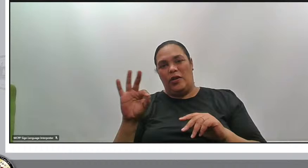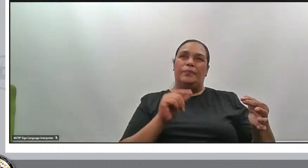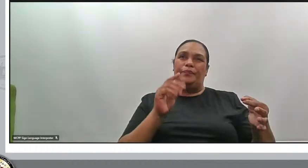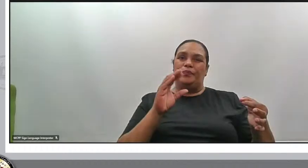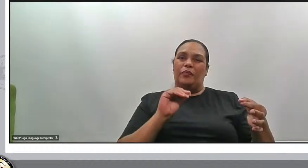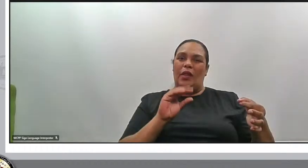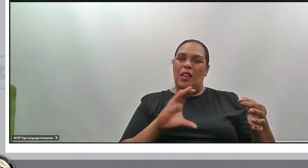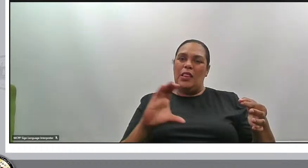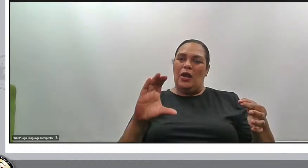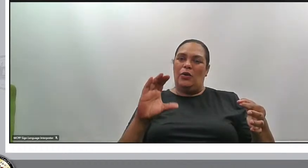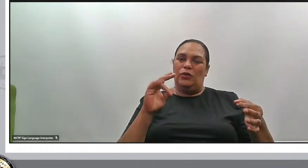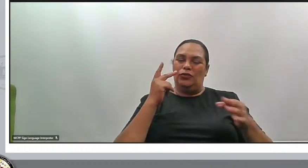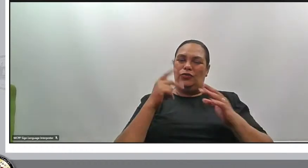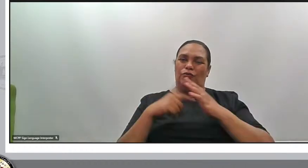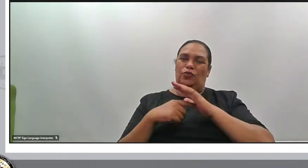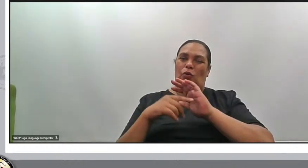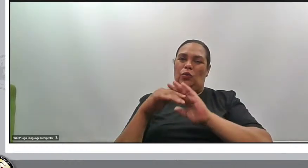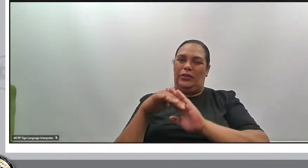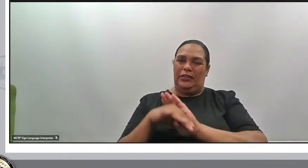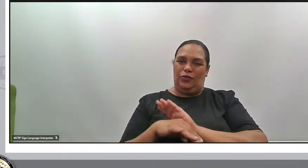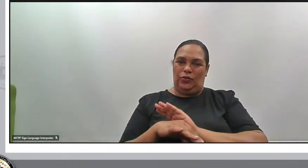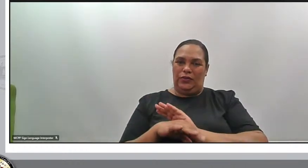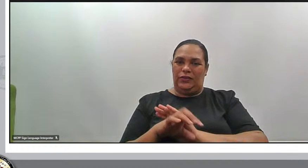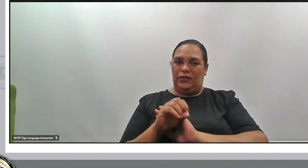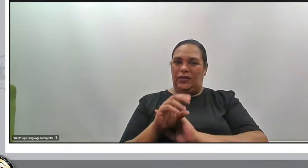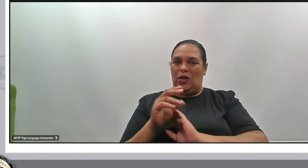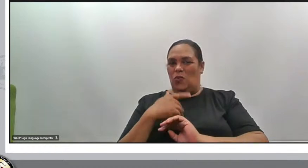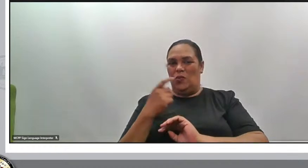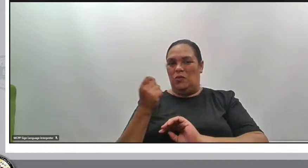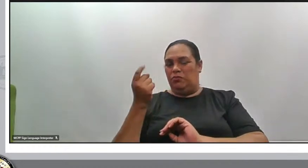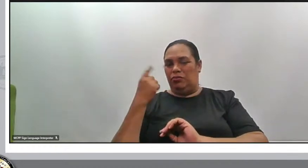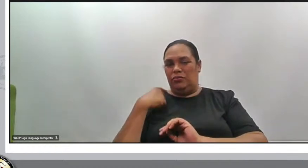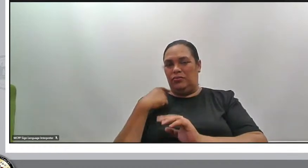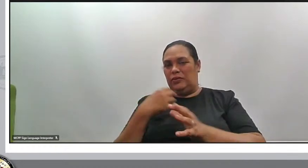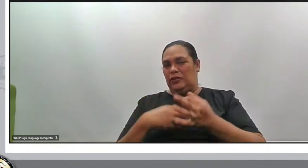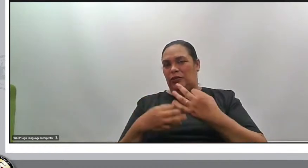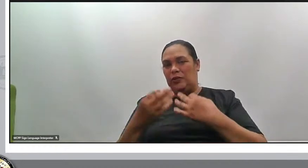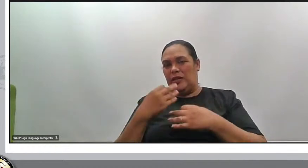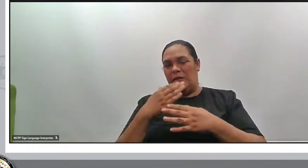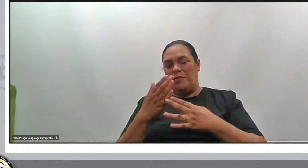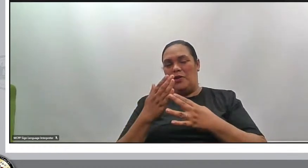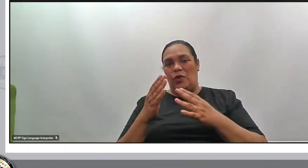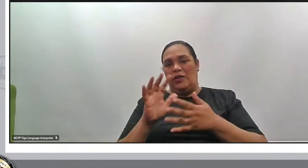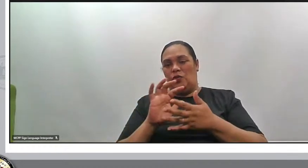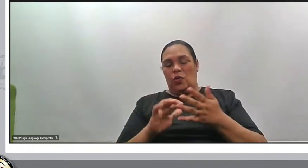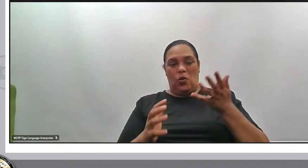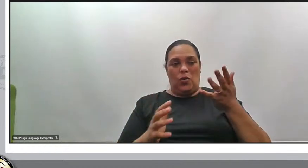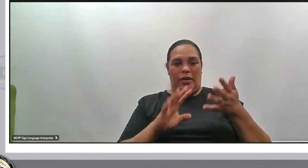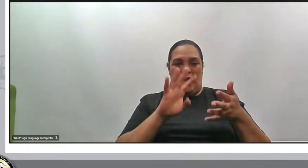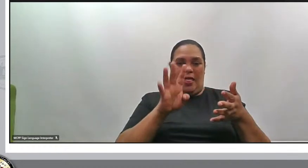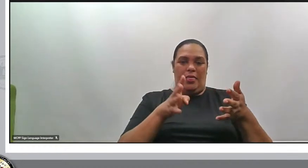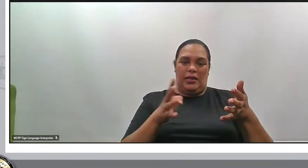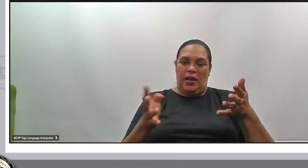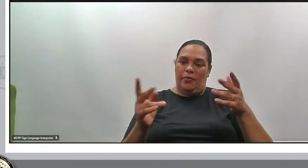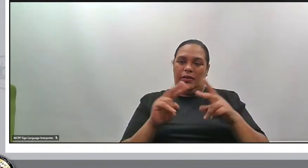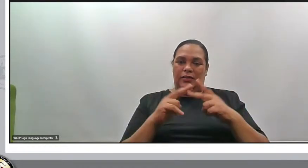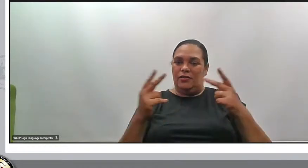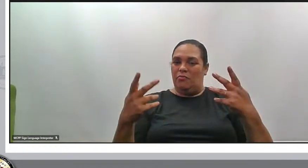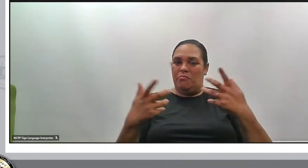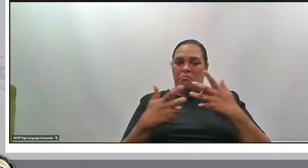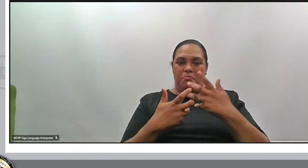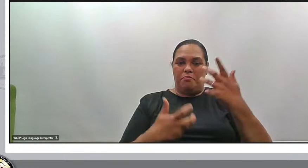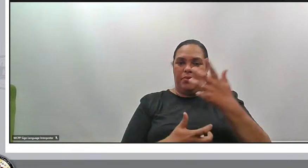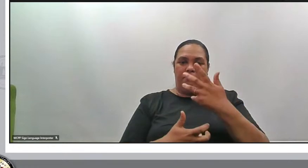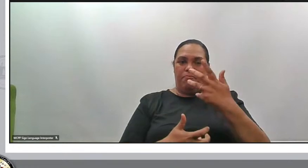allowances actually show a decrease. So I'd just like to understand then the discrepancy between the narrative and the table.